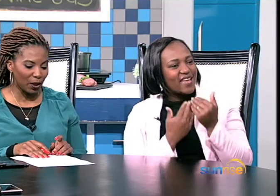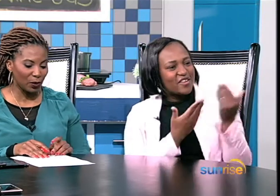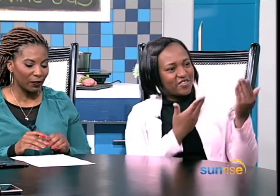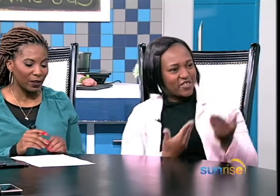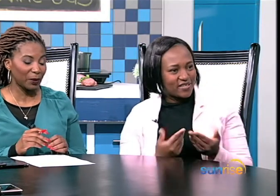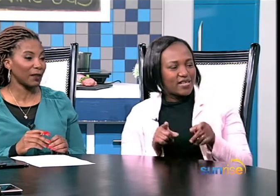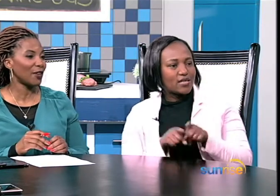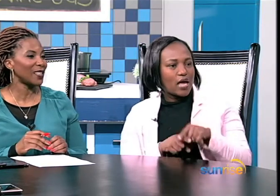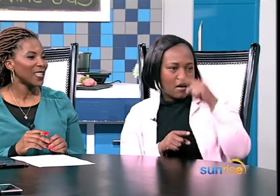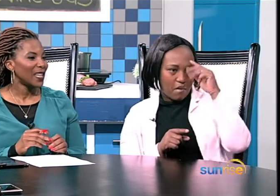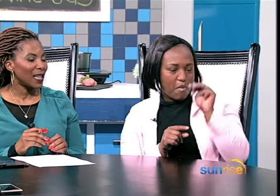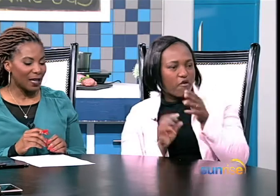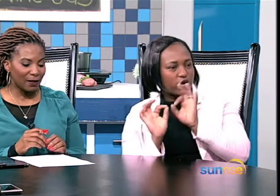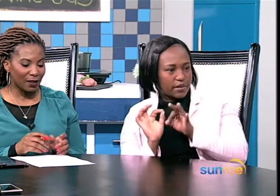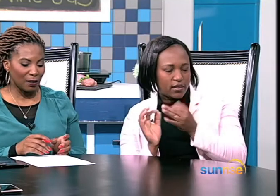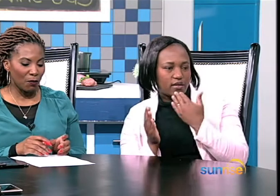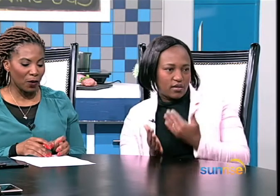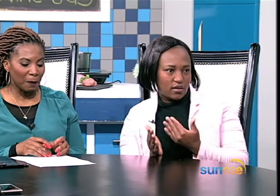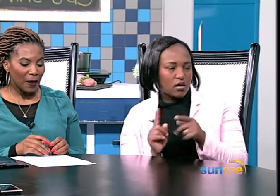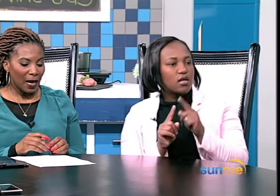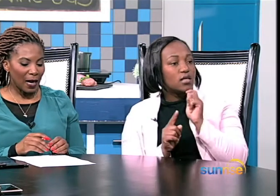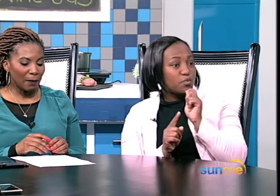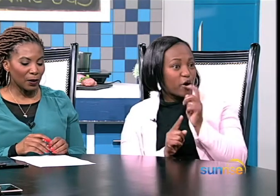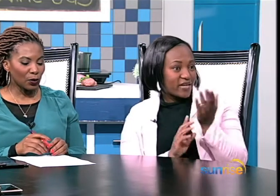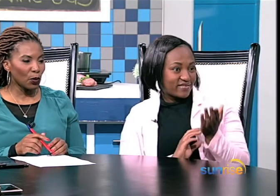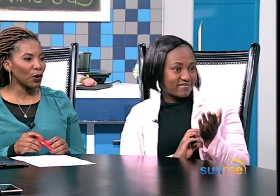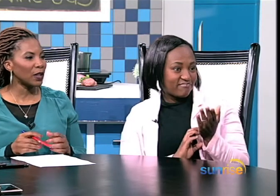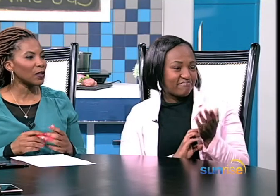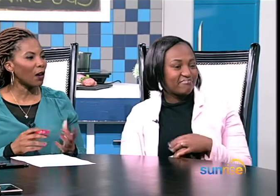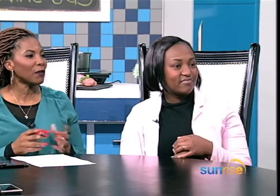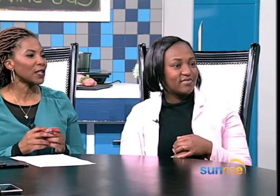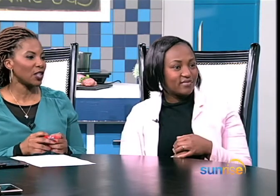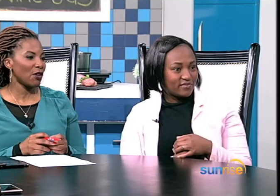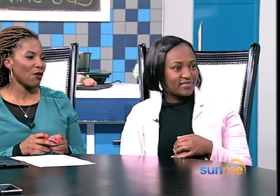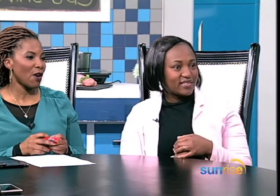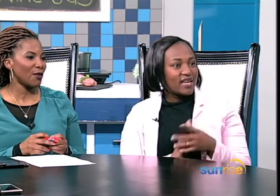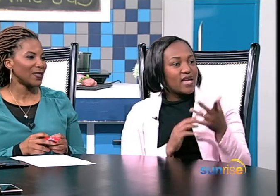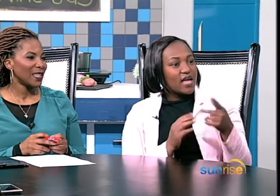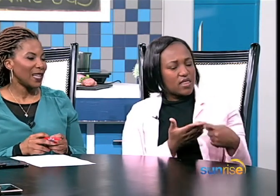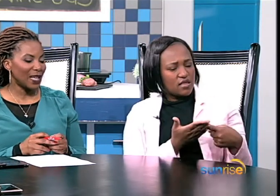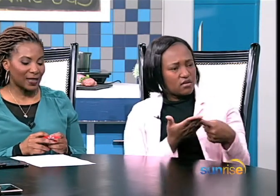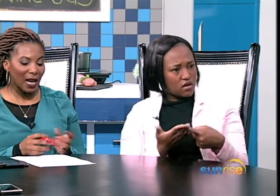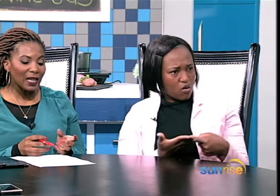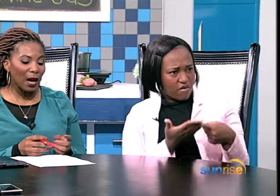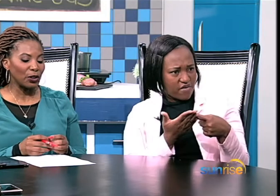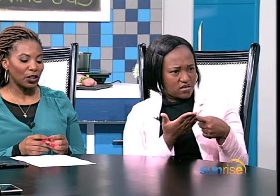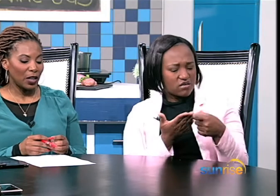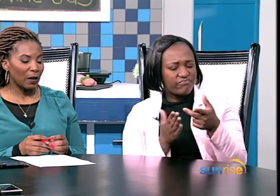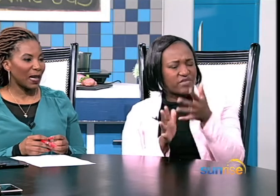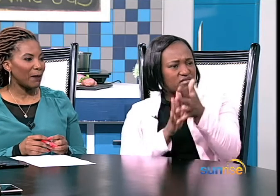as well for interpreting for us this morning. So this conversation around sign language becoming